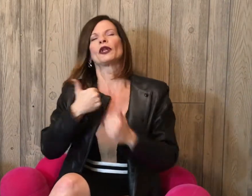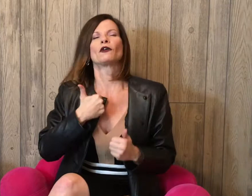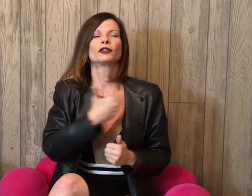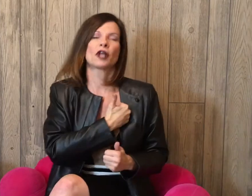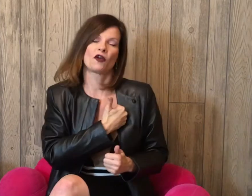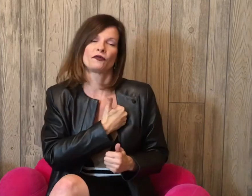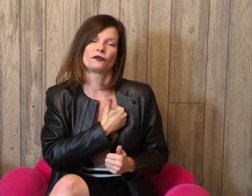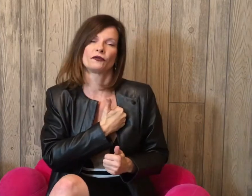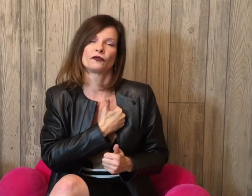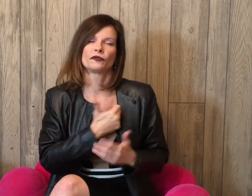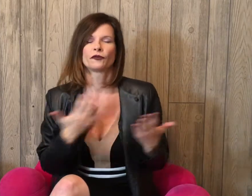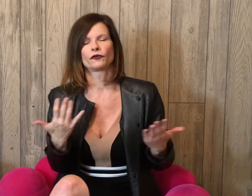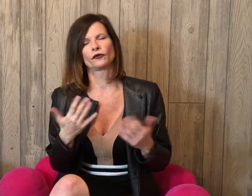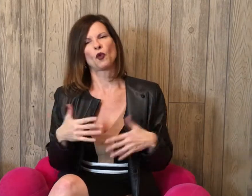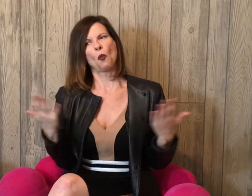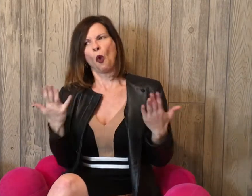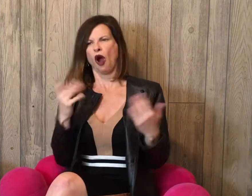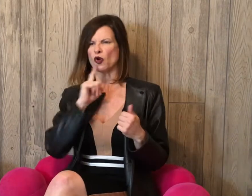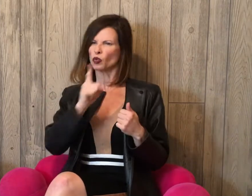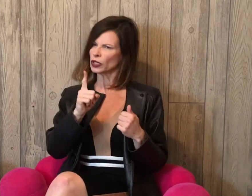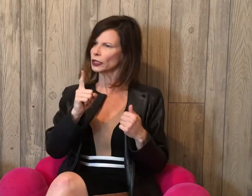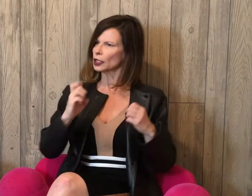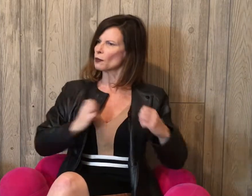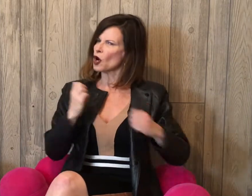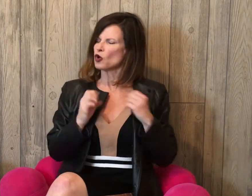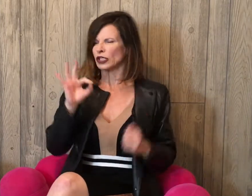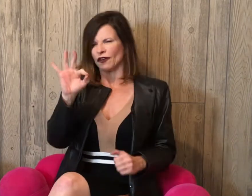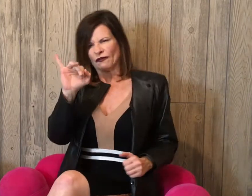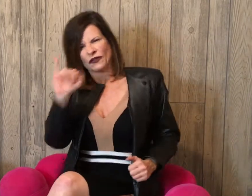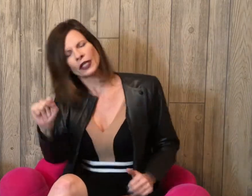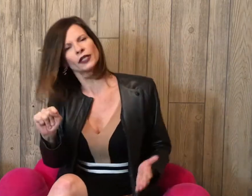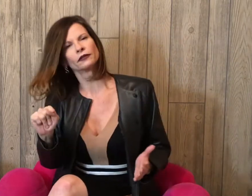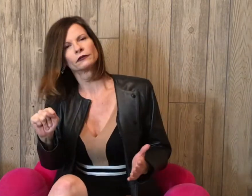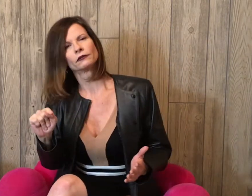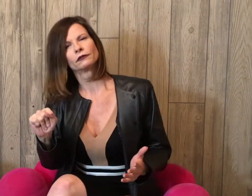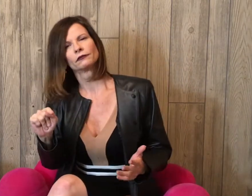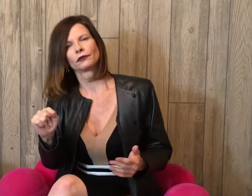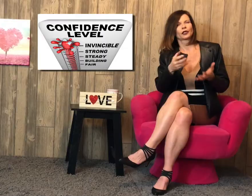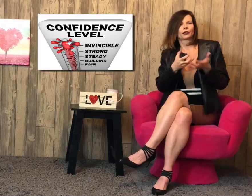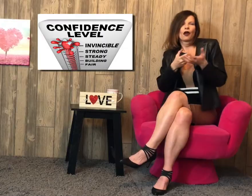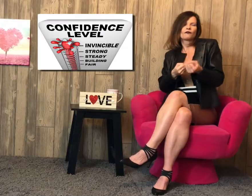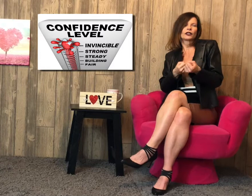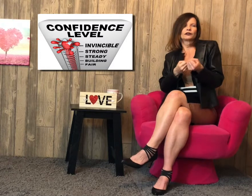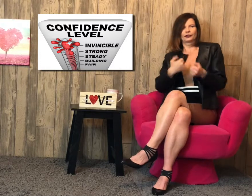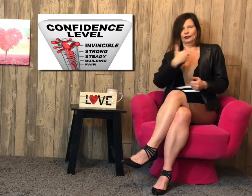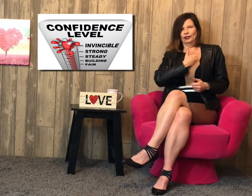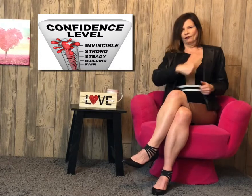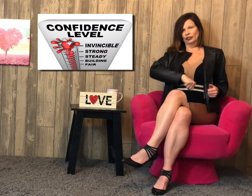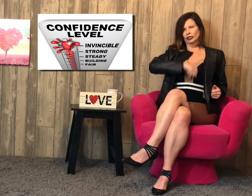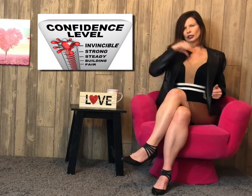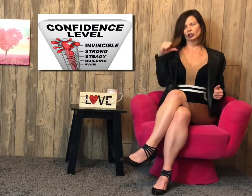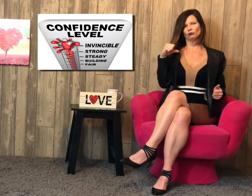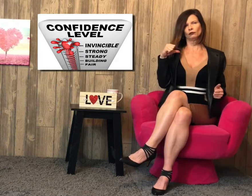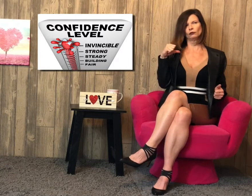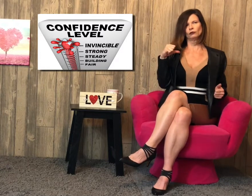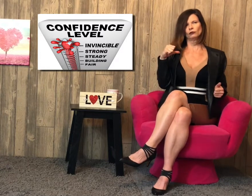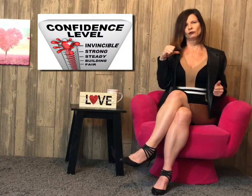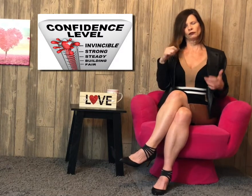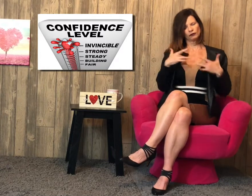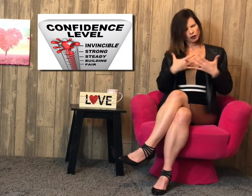eventually develop the tools they need. What does it mean to be emotionally fit? Confidence in